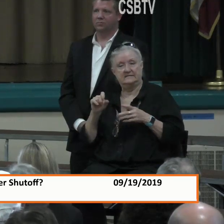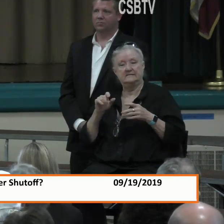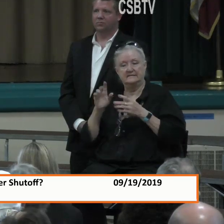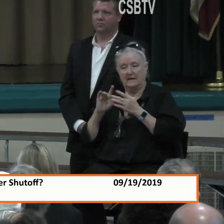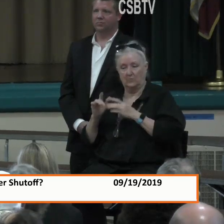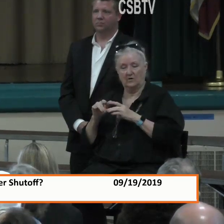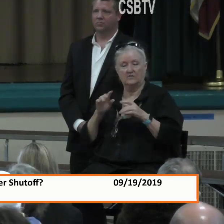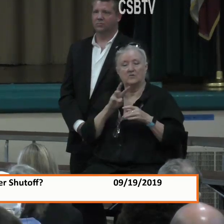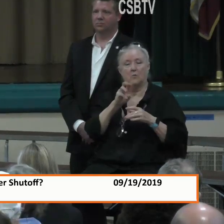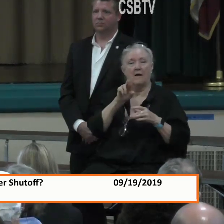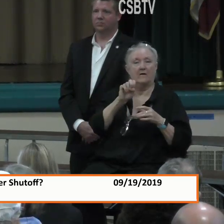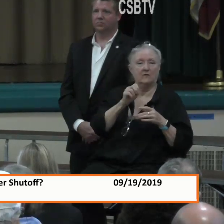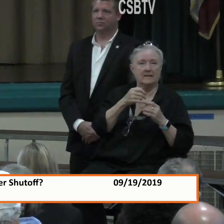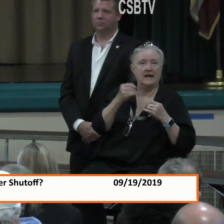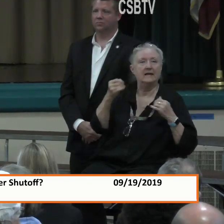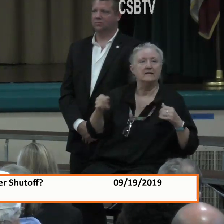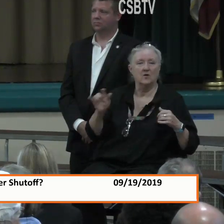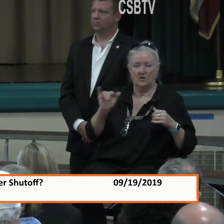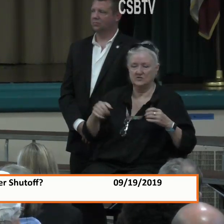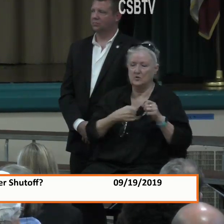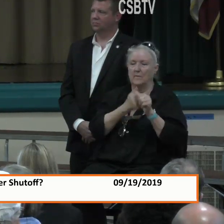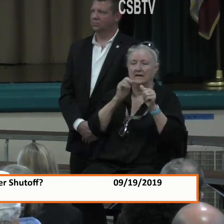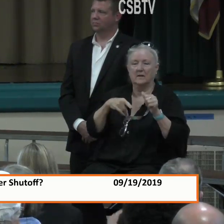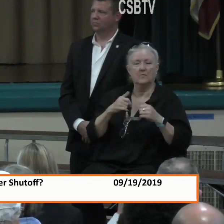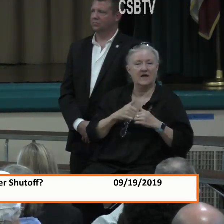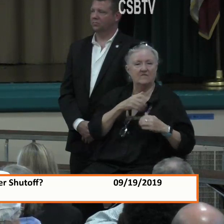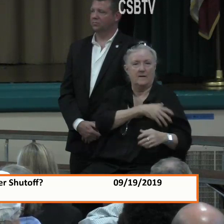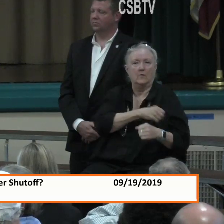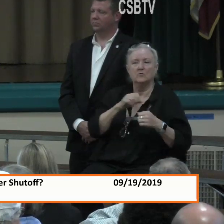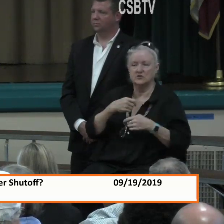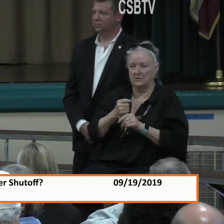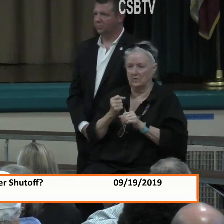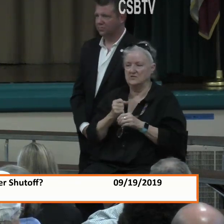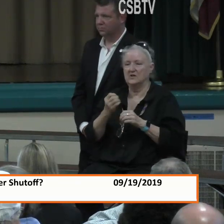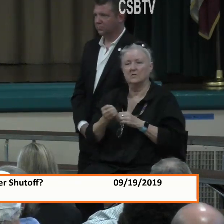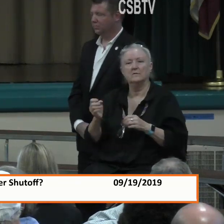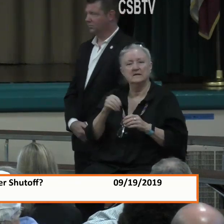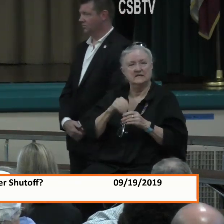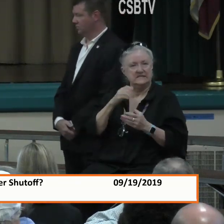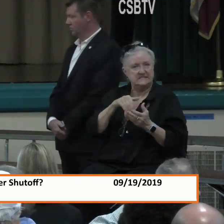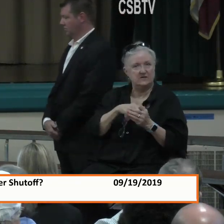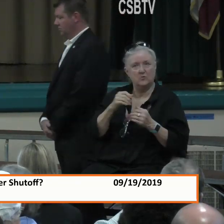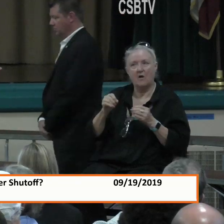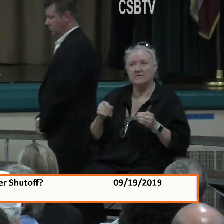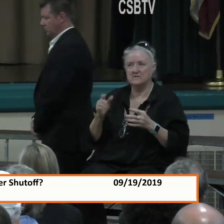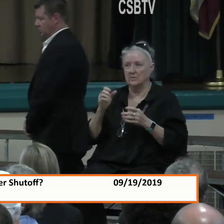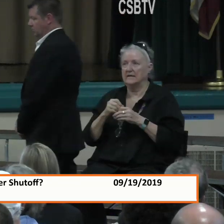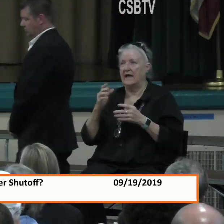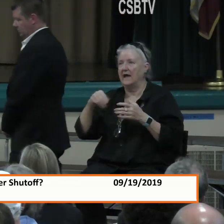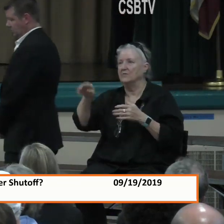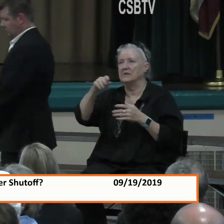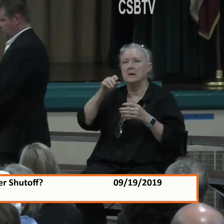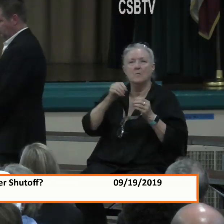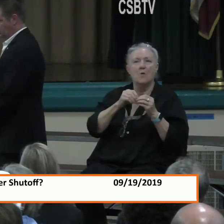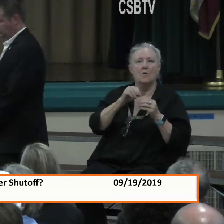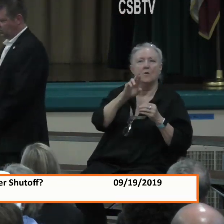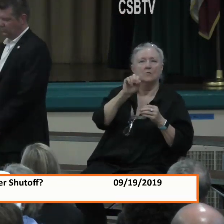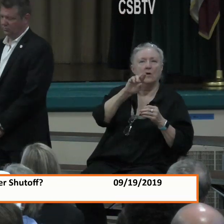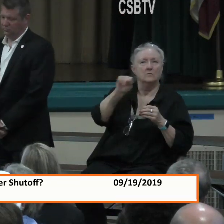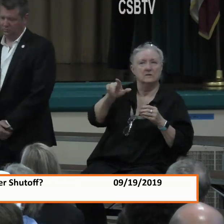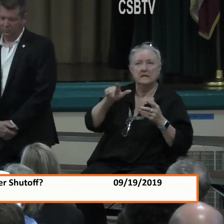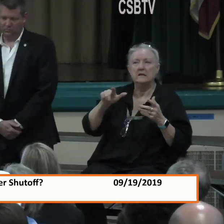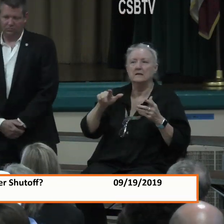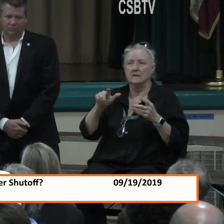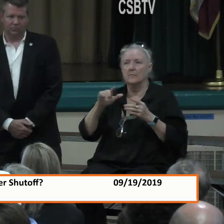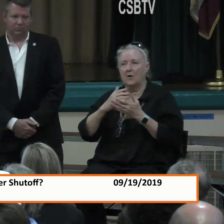also backed up. We have our own power generation equipment in our central offices. When we get out into the more rural parts of our network, they are